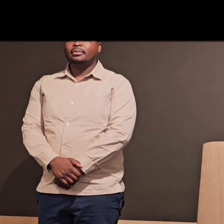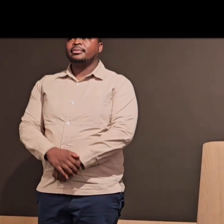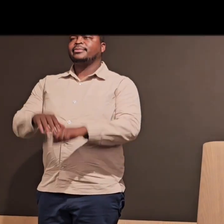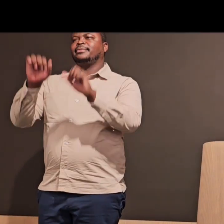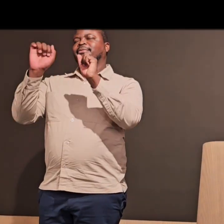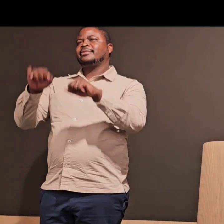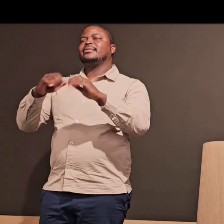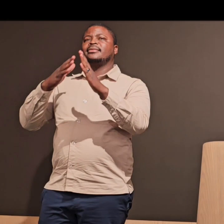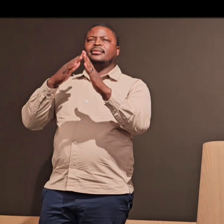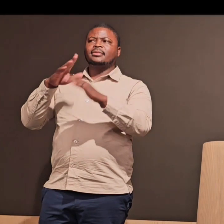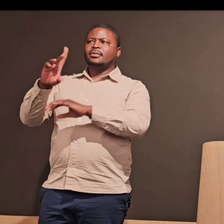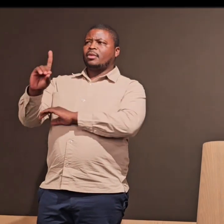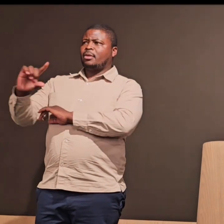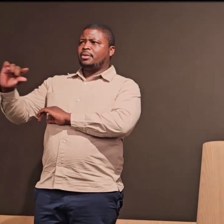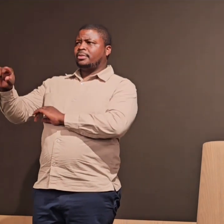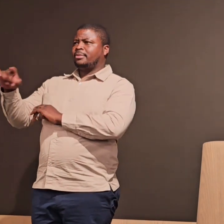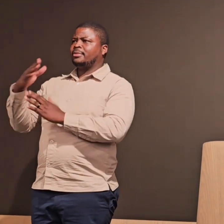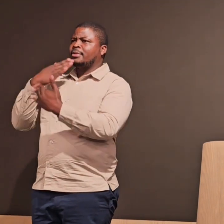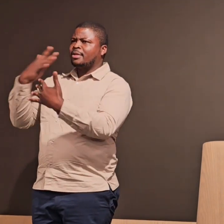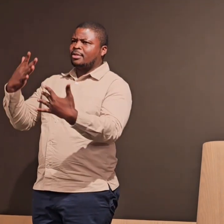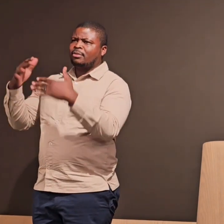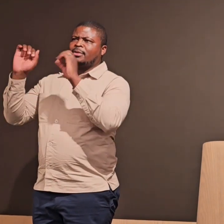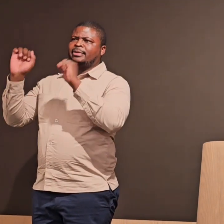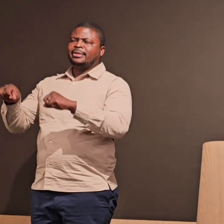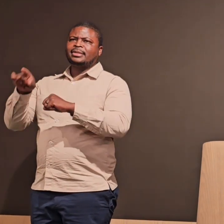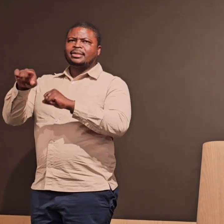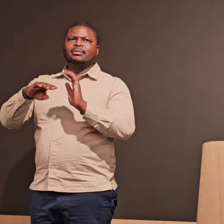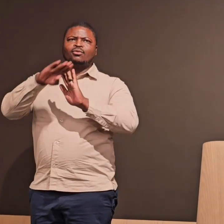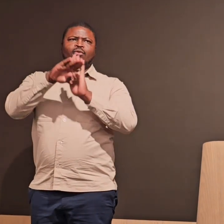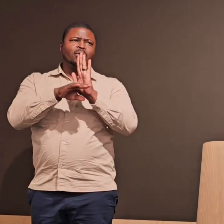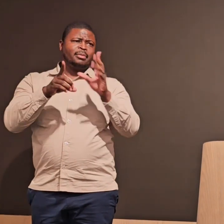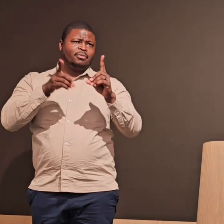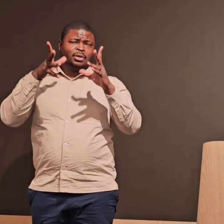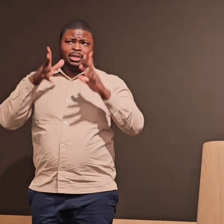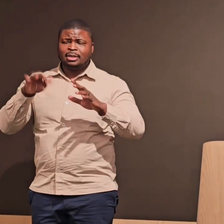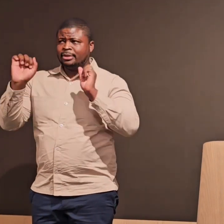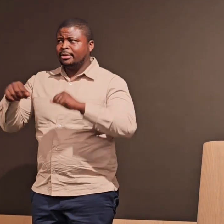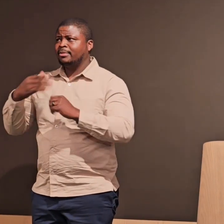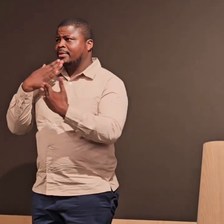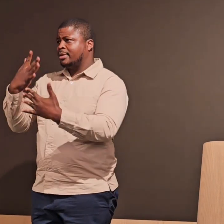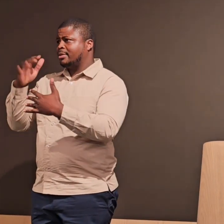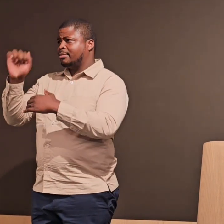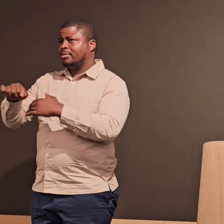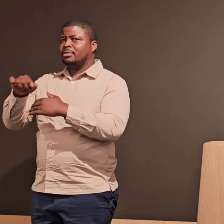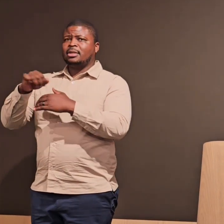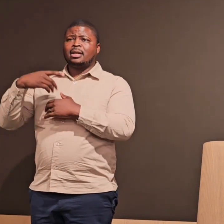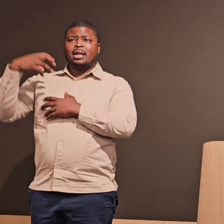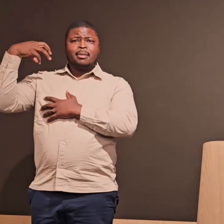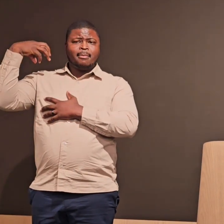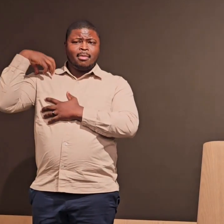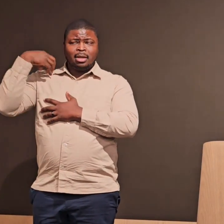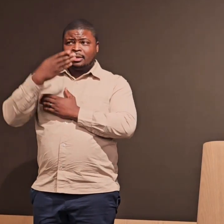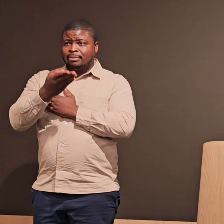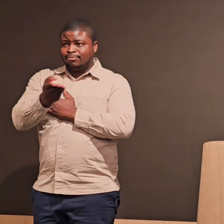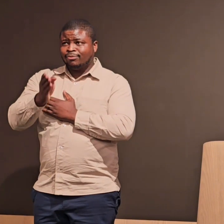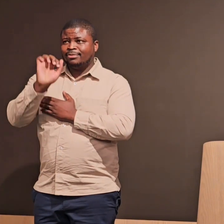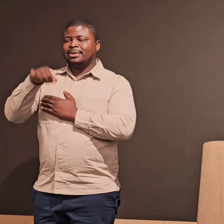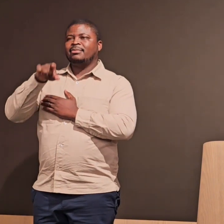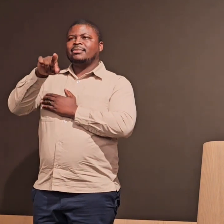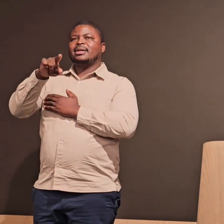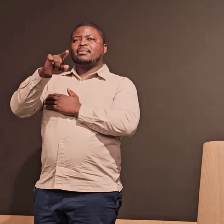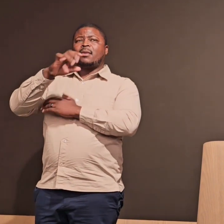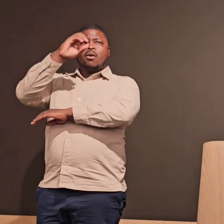Thank you very much, DG and Program Director. Good afternoon, Honorable Minister.